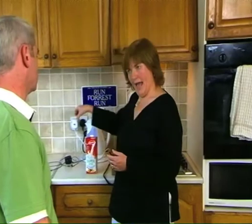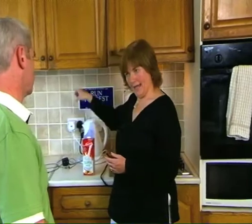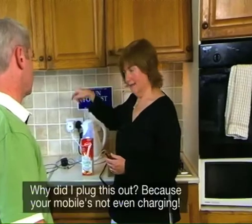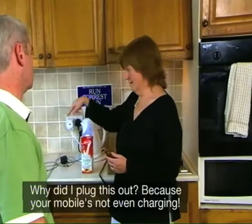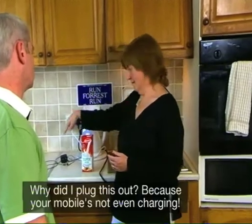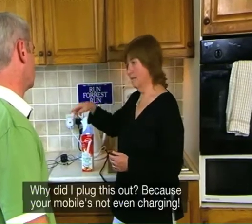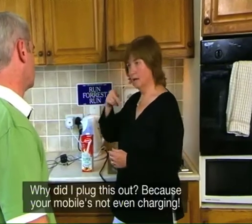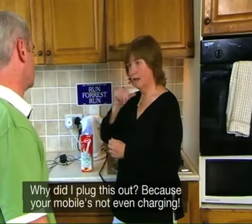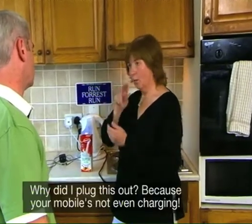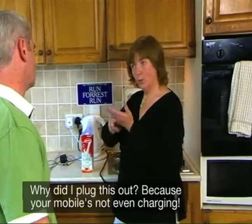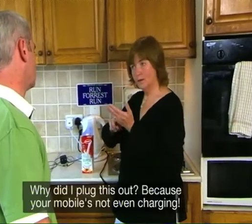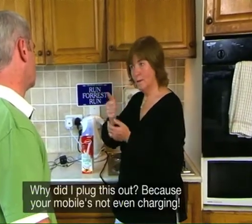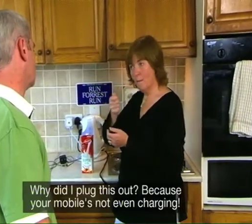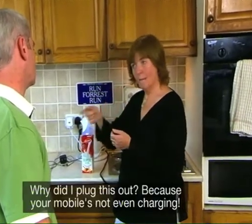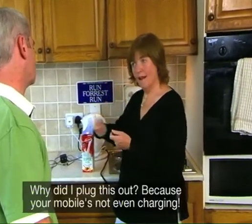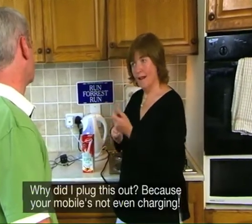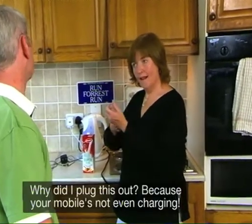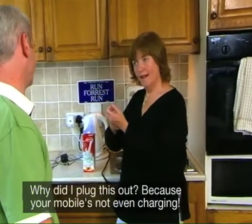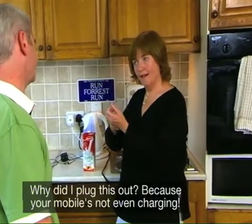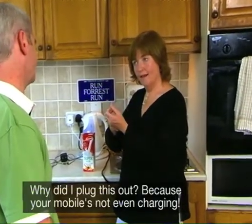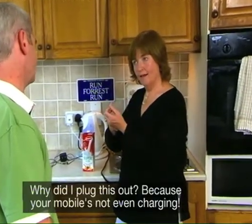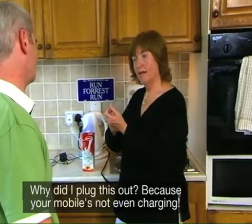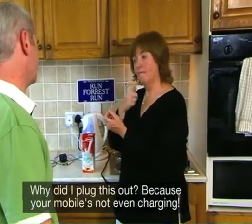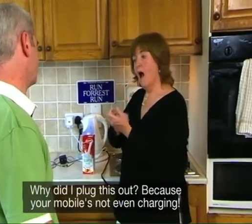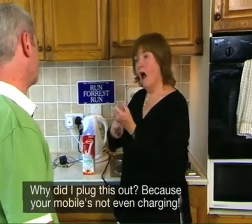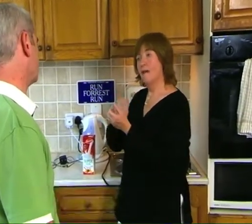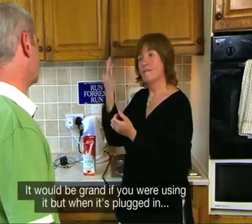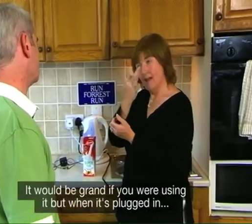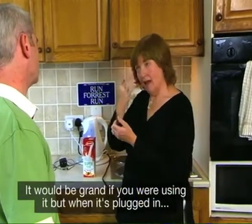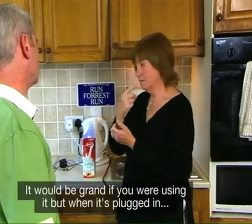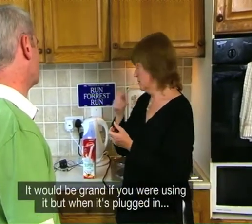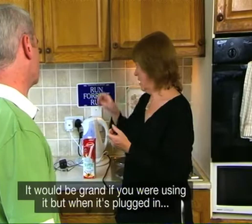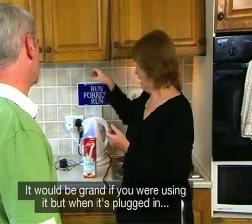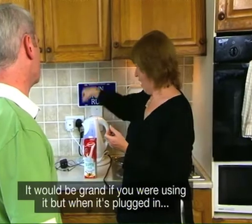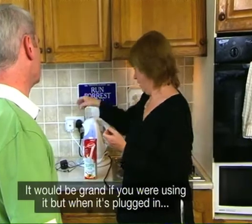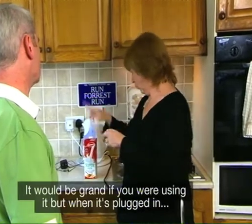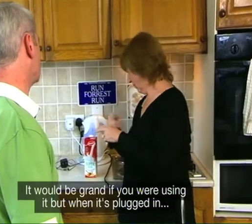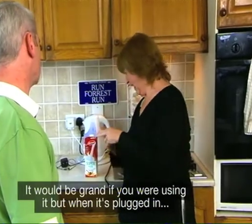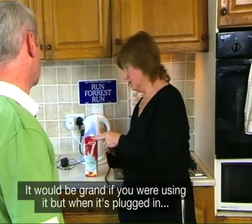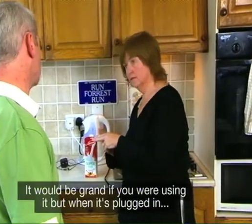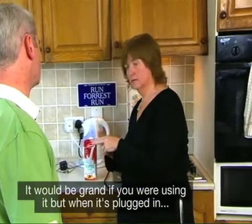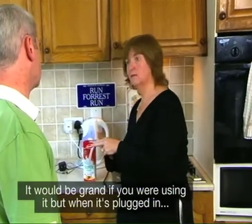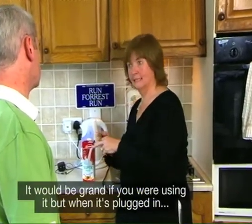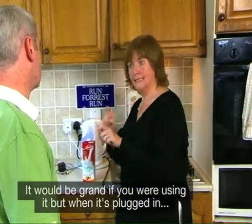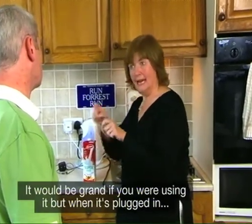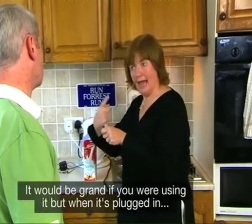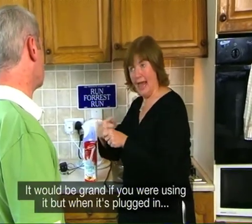Why did I plug this out? Because your mobile's not even charging. It would be grand if you were using it. But when it's plugged in and your mobile's